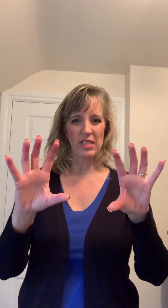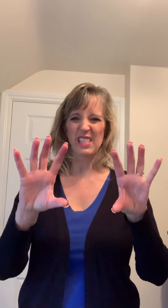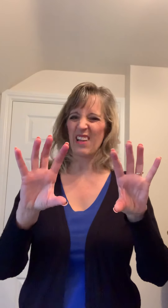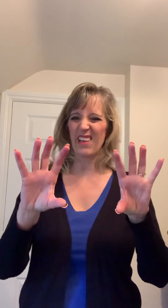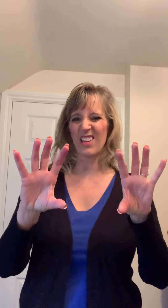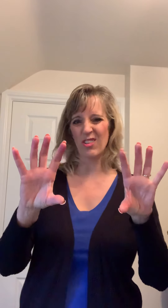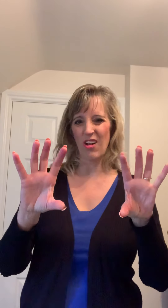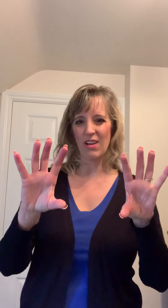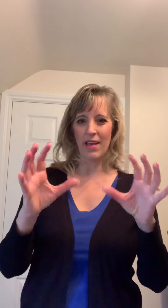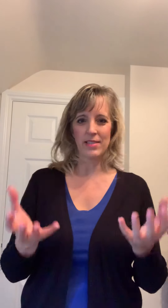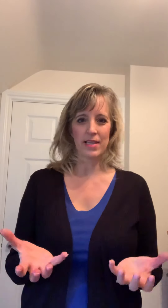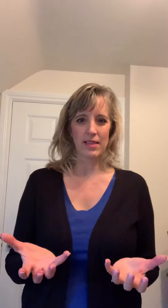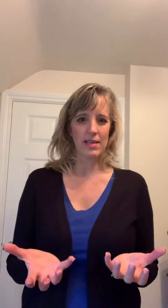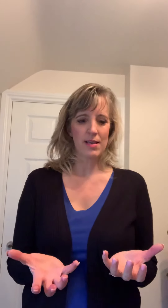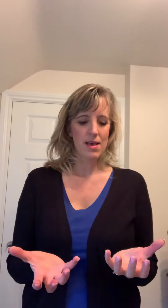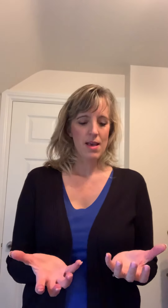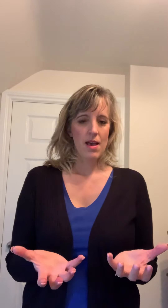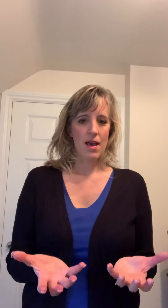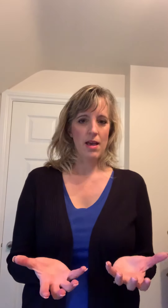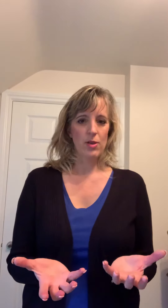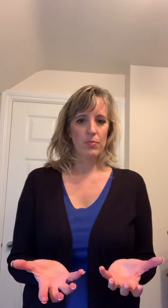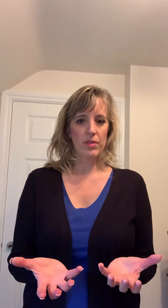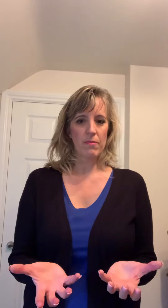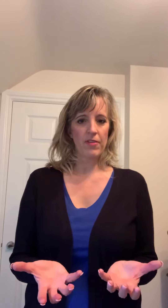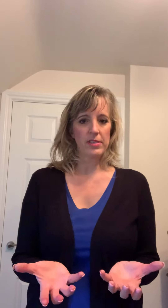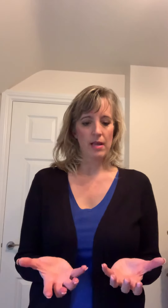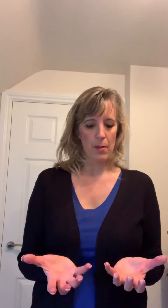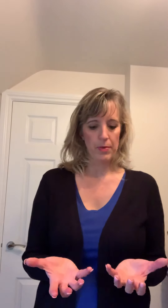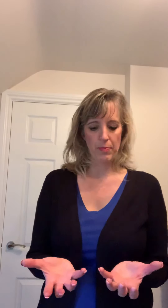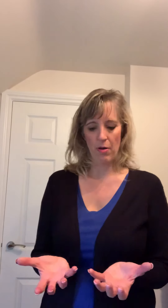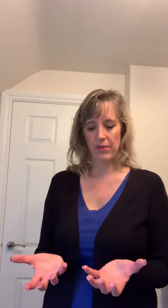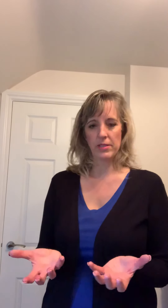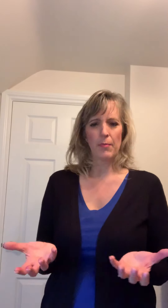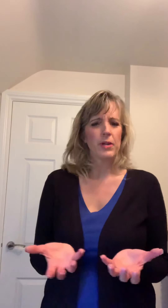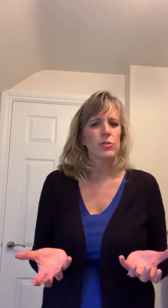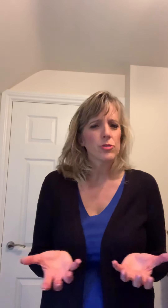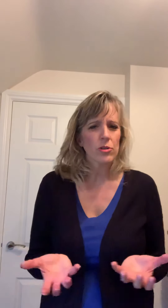kind of like a claw hand, I think, and you put them face up, palm face up, and you